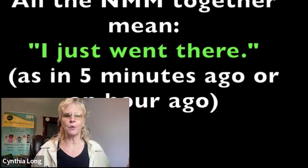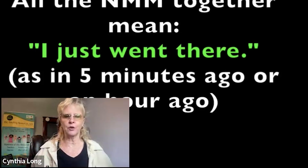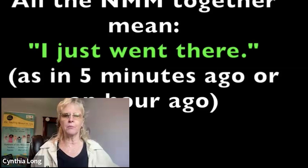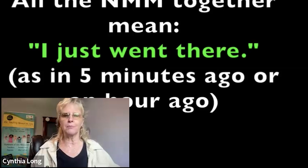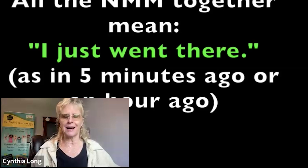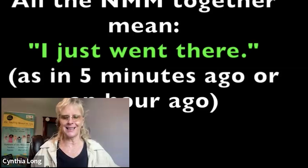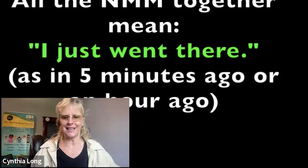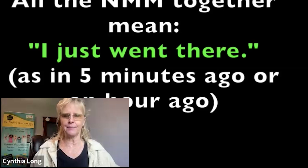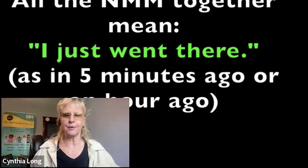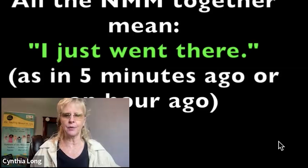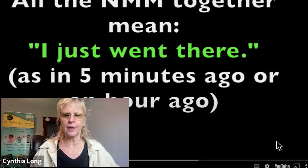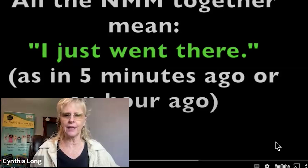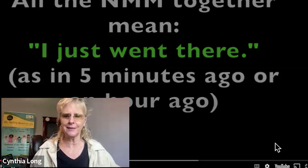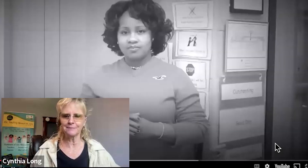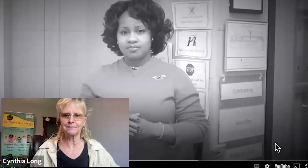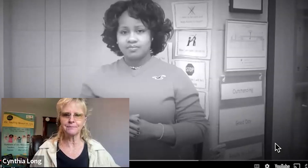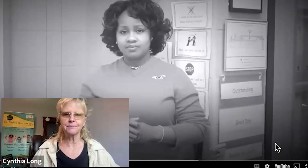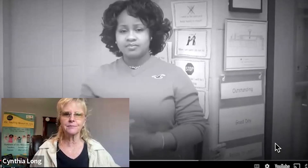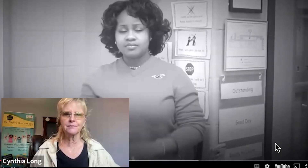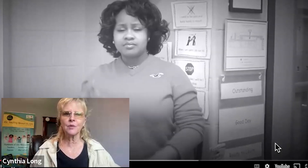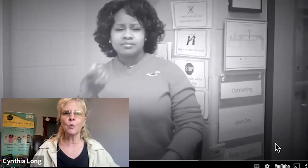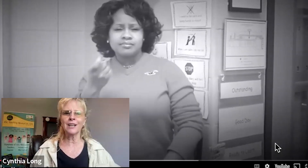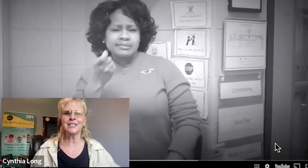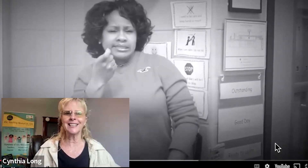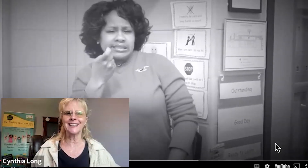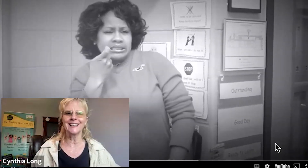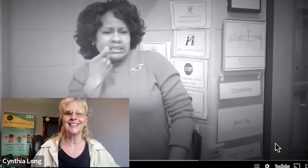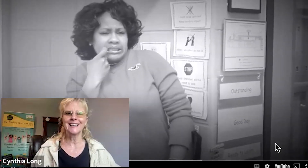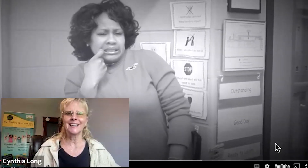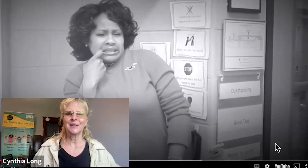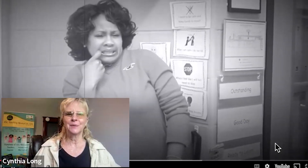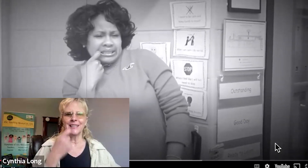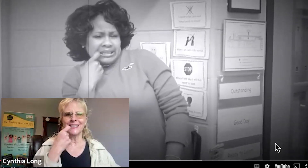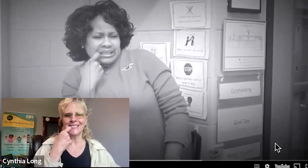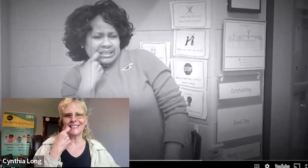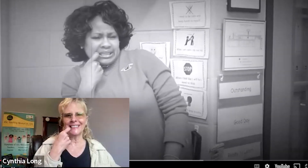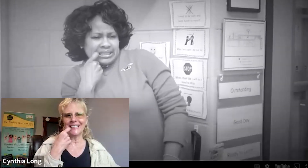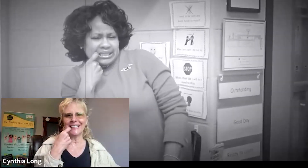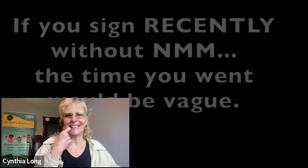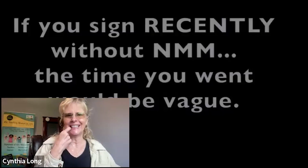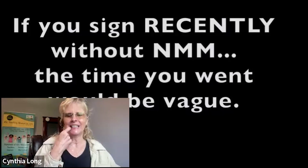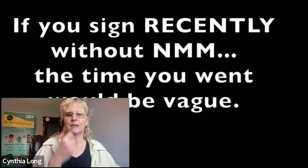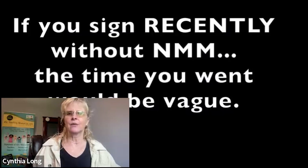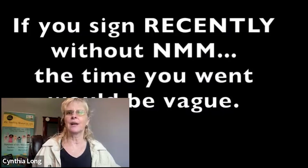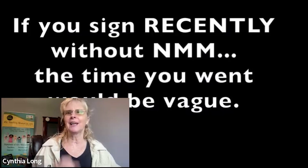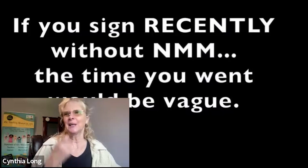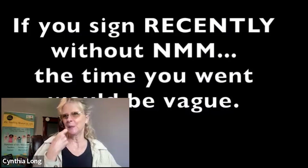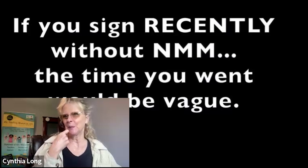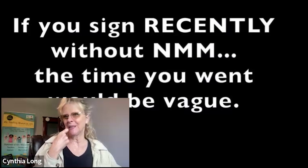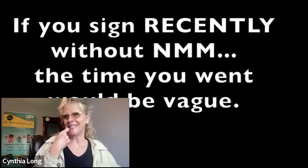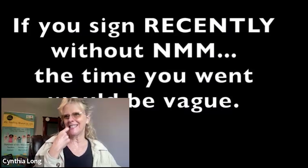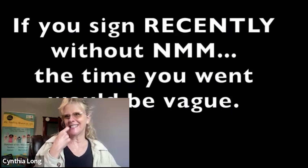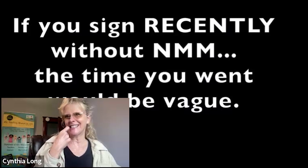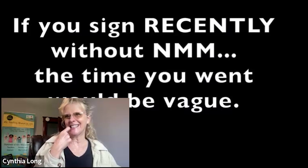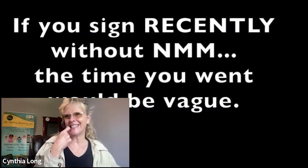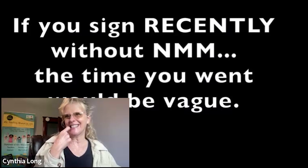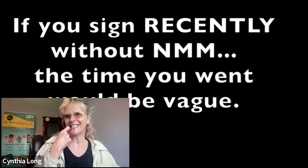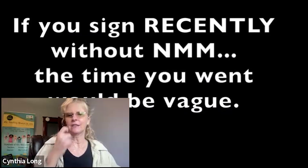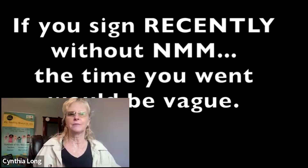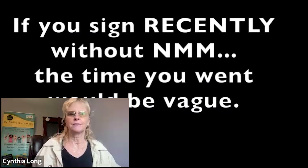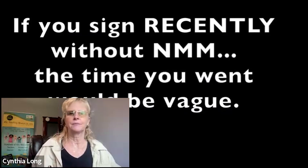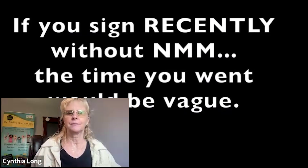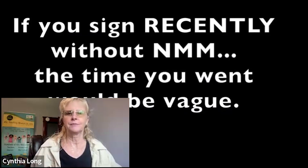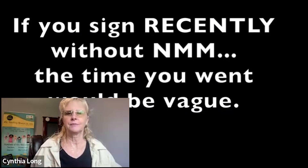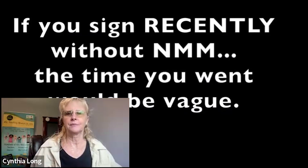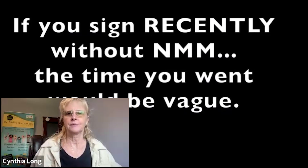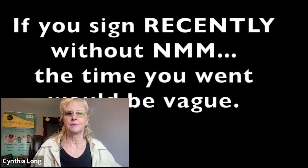show that with your body. Okay? Watch it again. Recently. Okay? Recently.